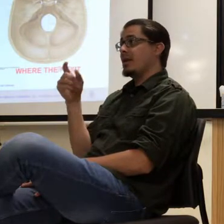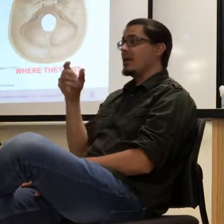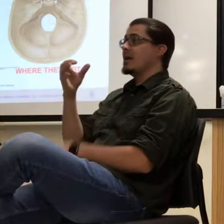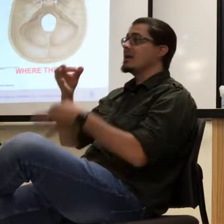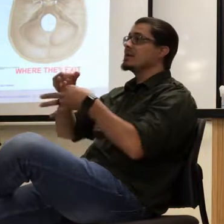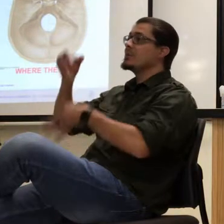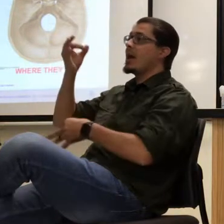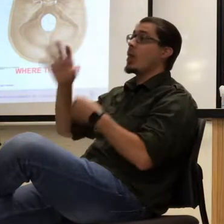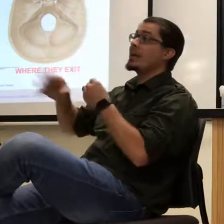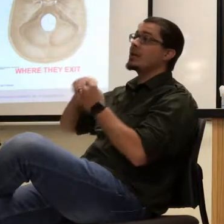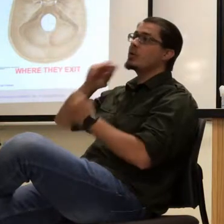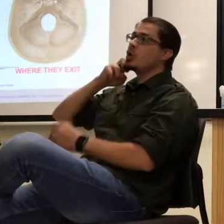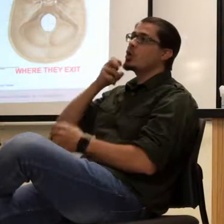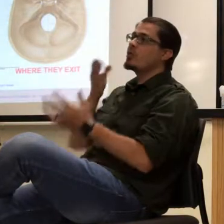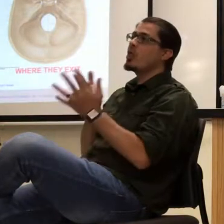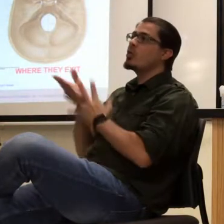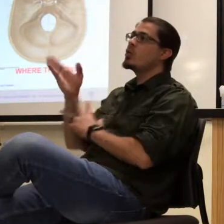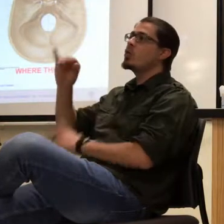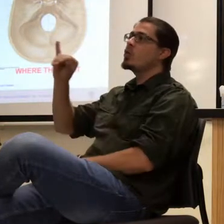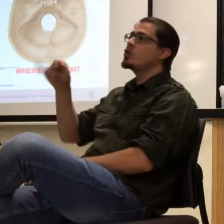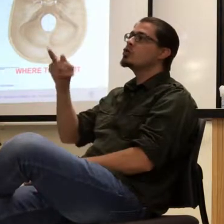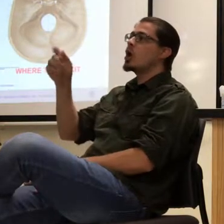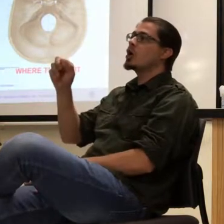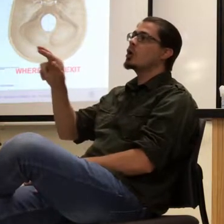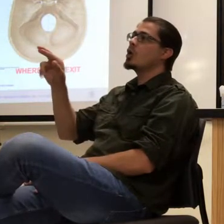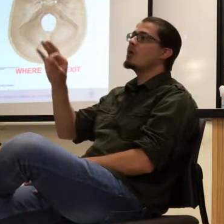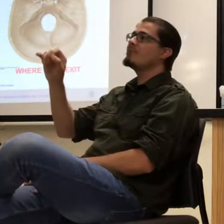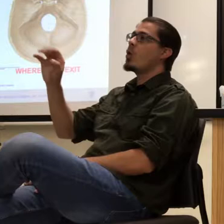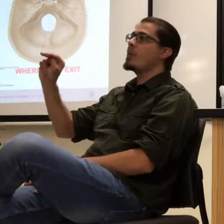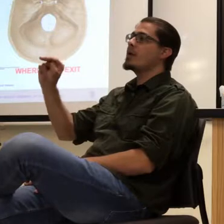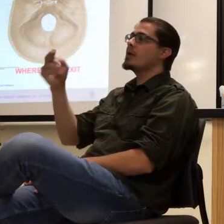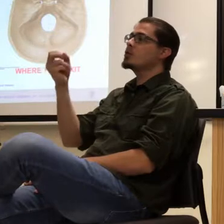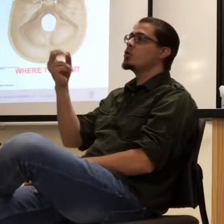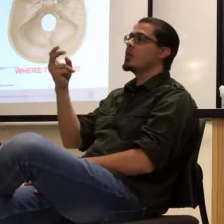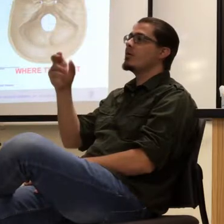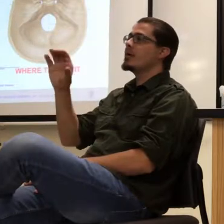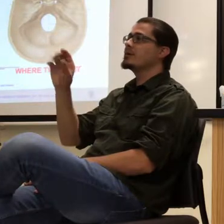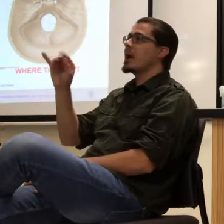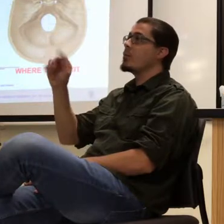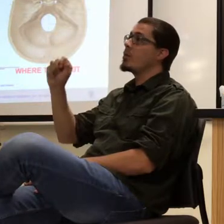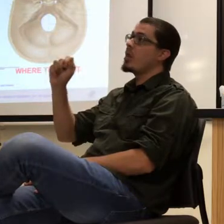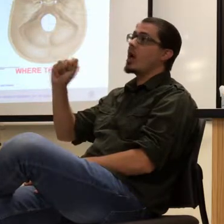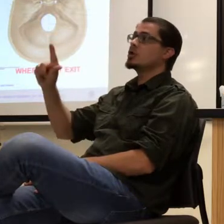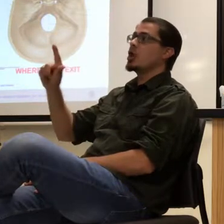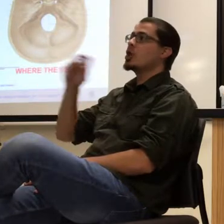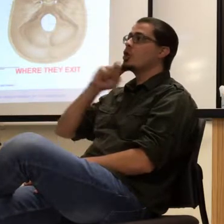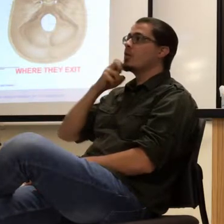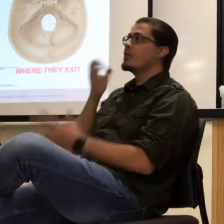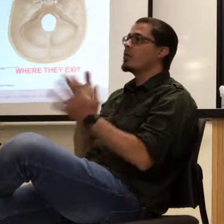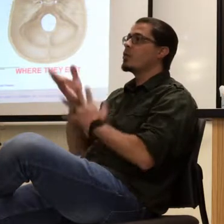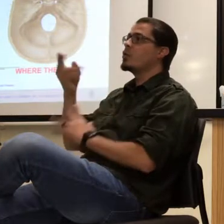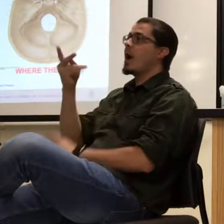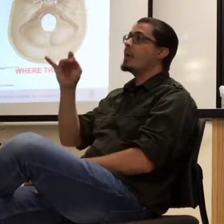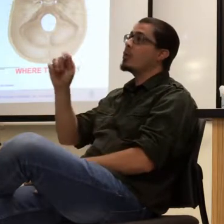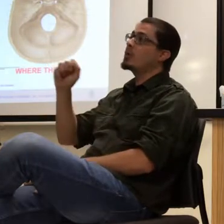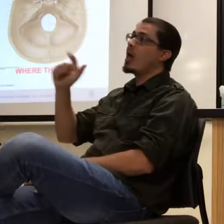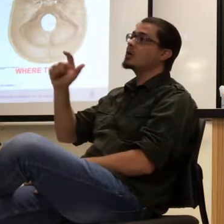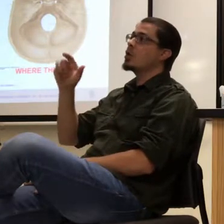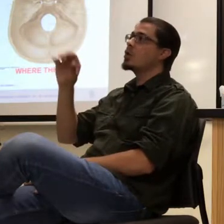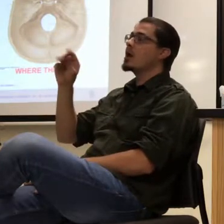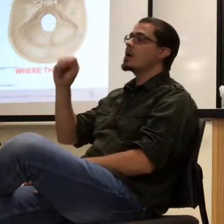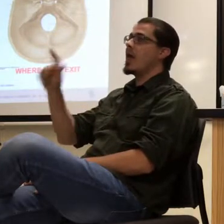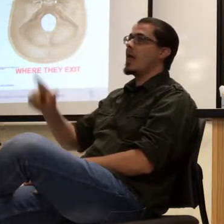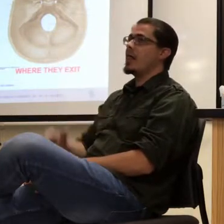spinal accessory nerve exits through jugular foramen. And 12, hypoglossal nerve exits through hypoglossal canal.